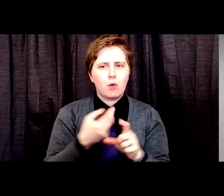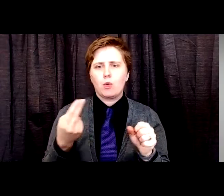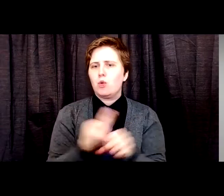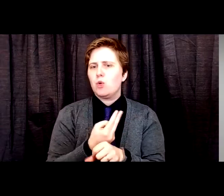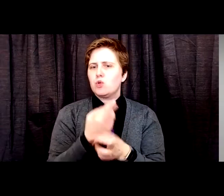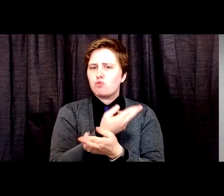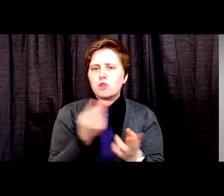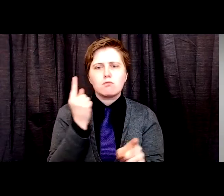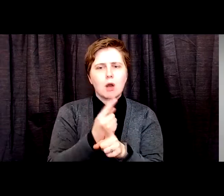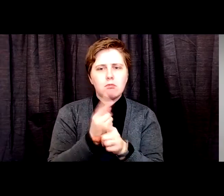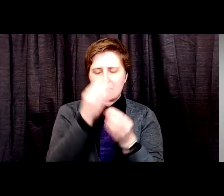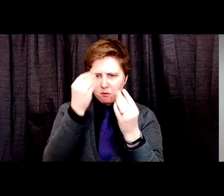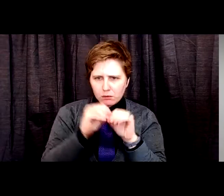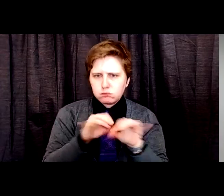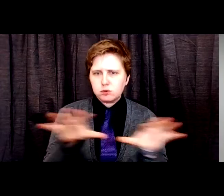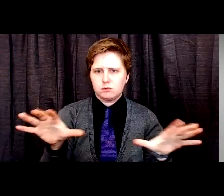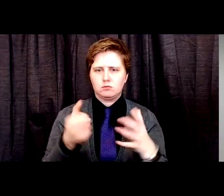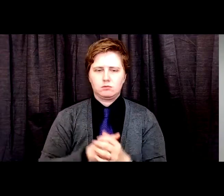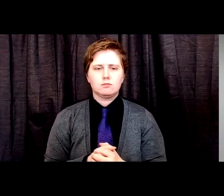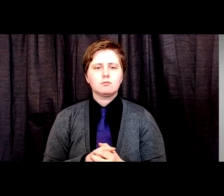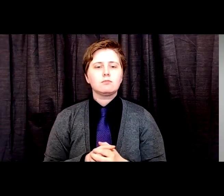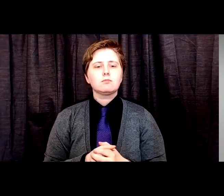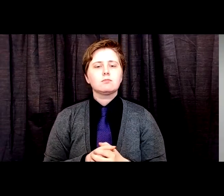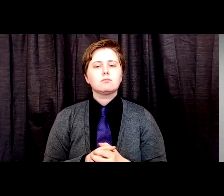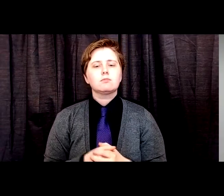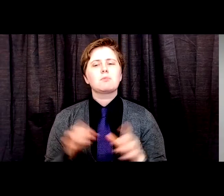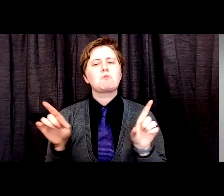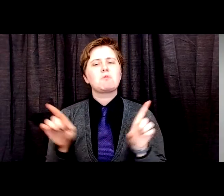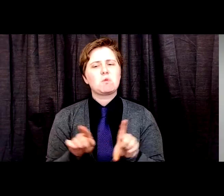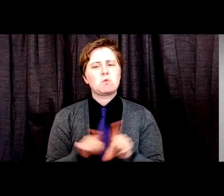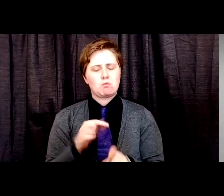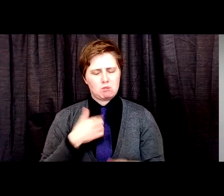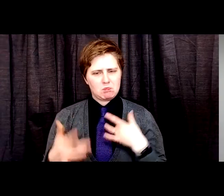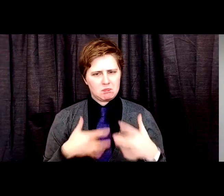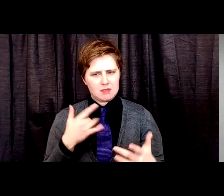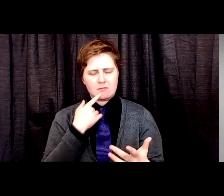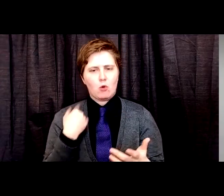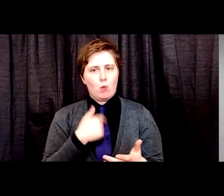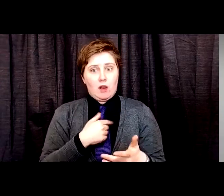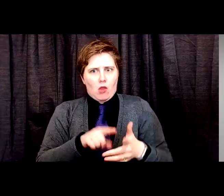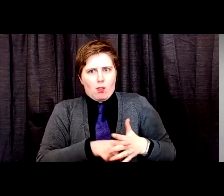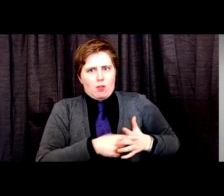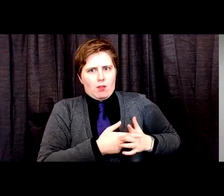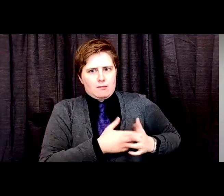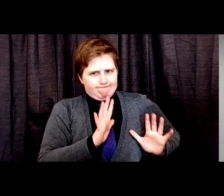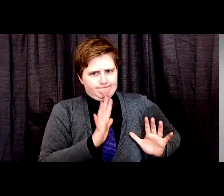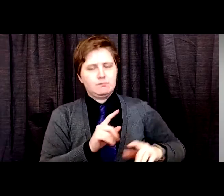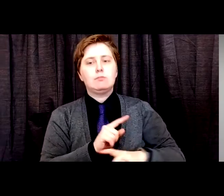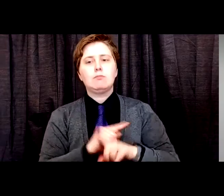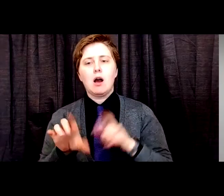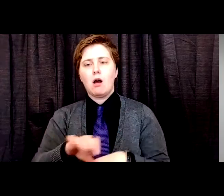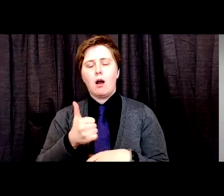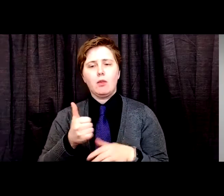resources and information. I'm also kind of excited to say, again, we're in the infancy stage here, but additional public